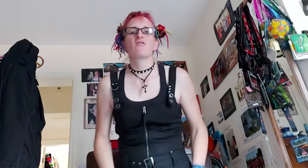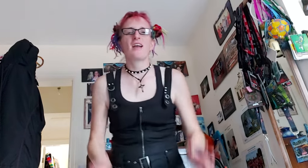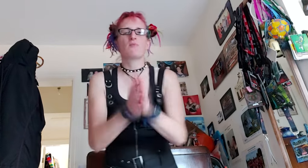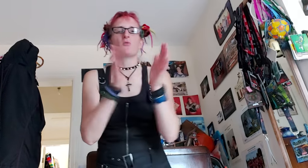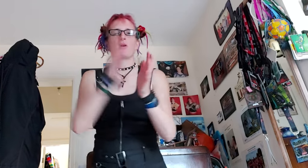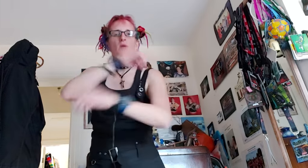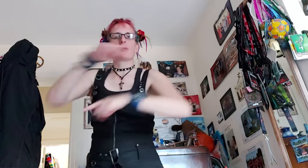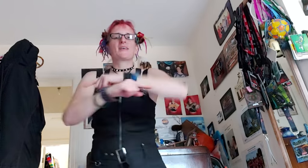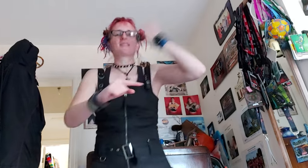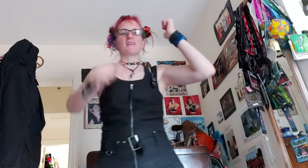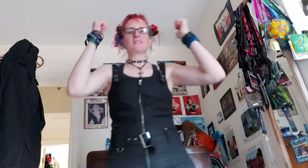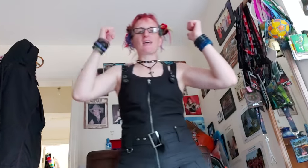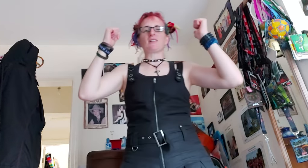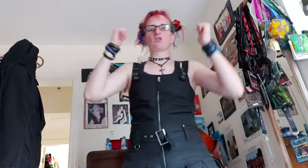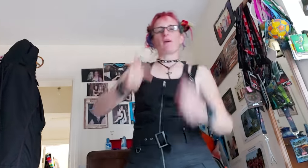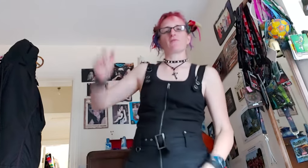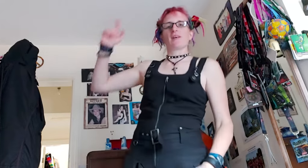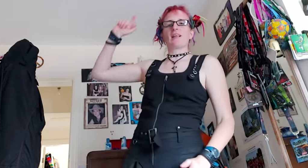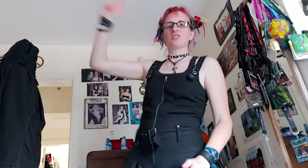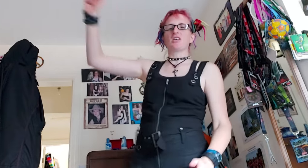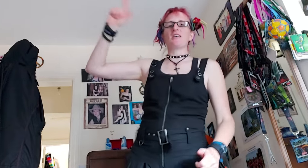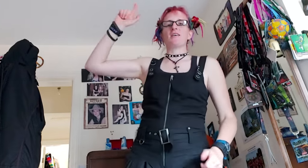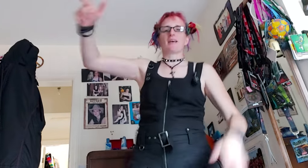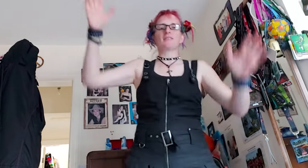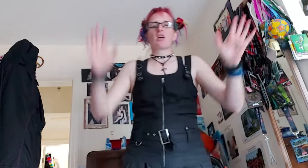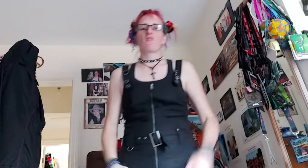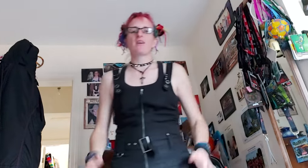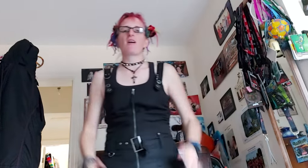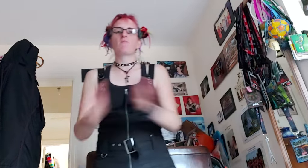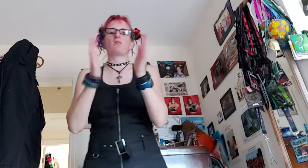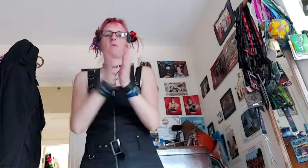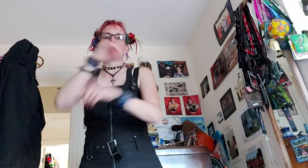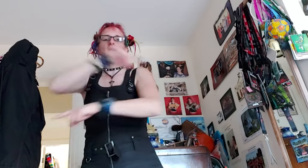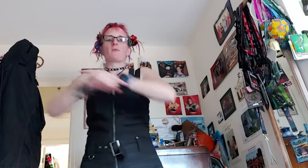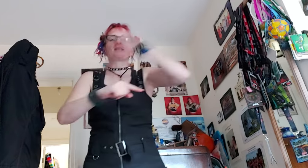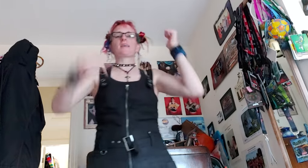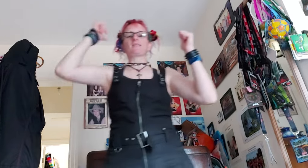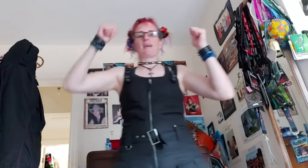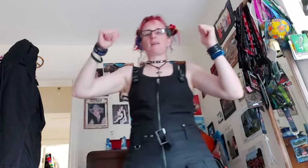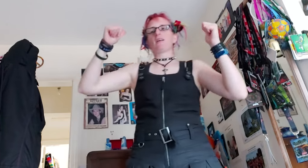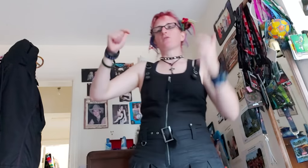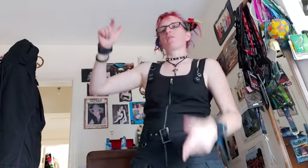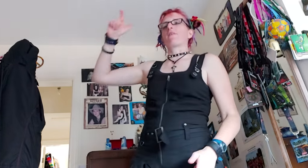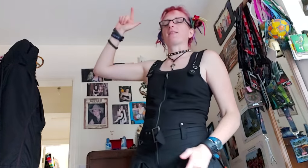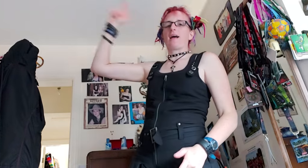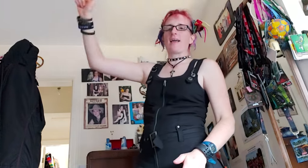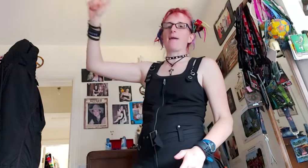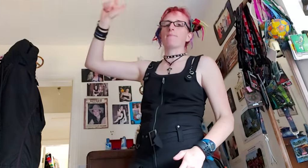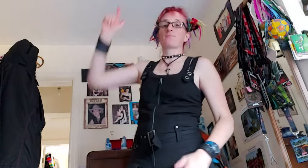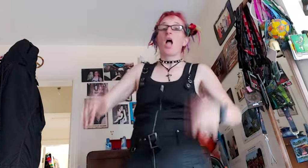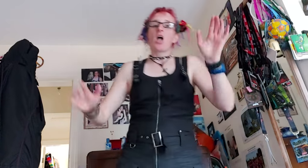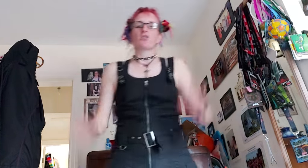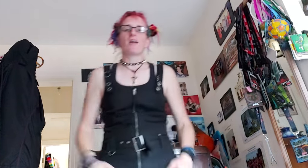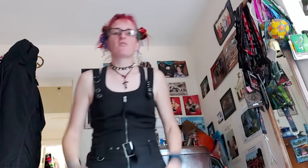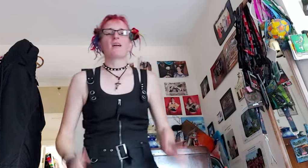Great, great, real, real, wicked, wicked, skill, skill, sovereign like Jesus. Great, great, real, real, wicked, wicked, skill, skill, sovereign like him. Great, great,